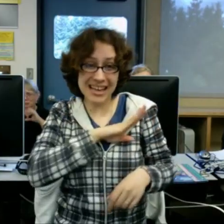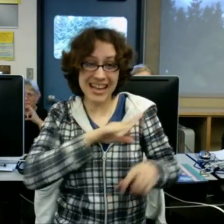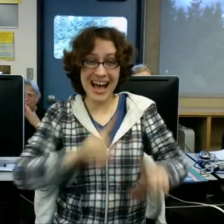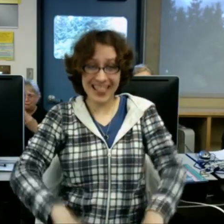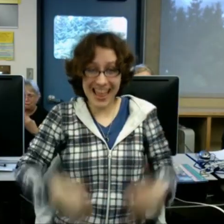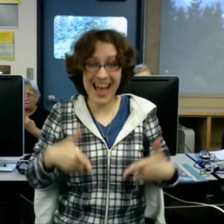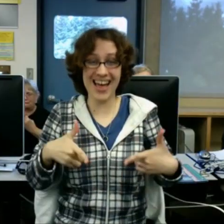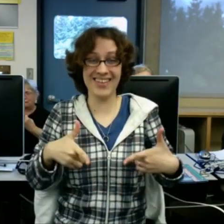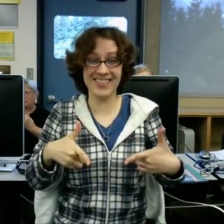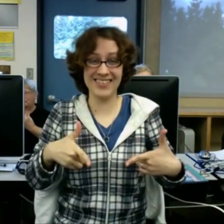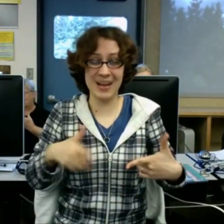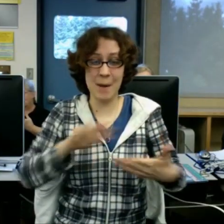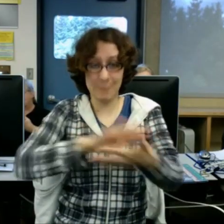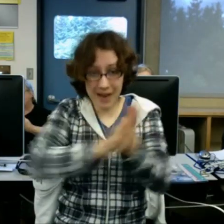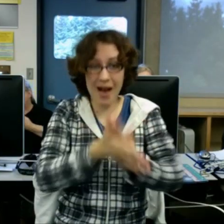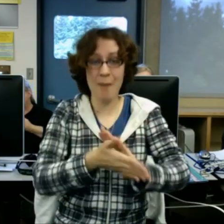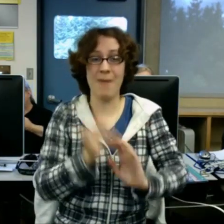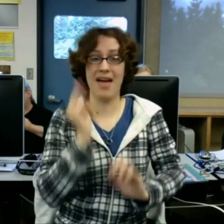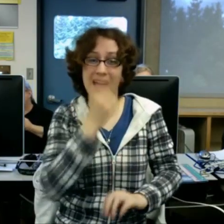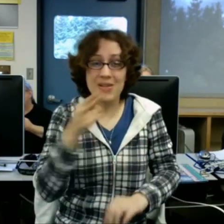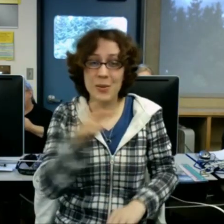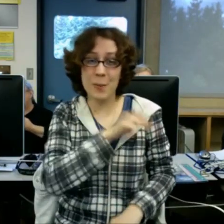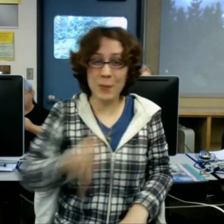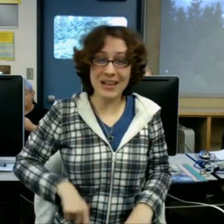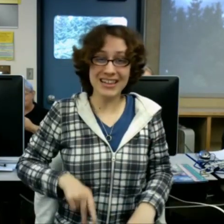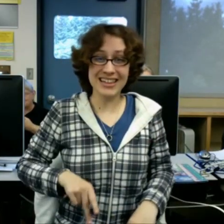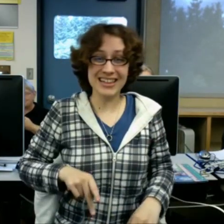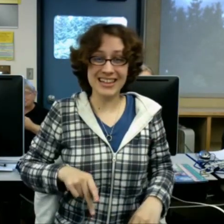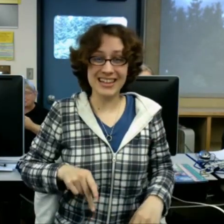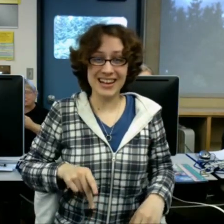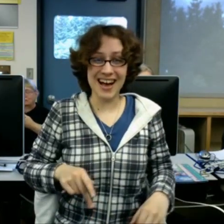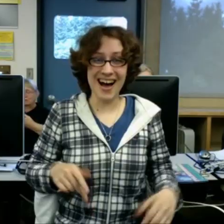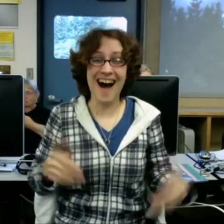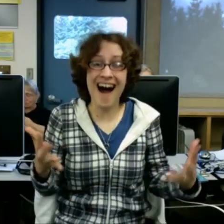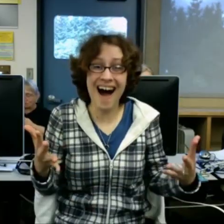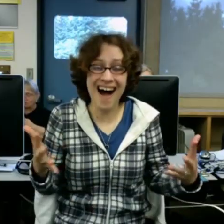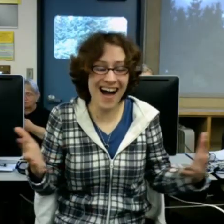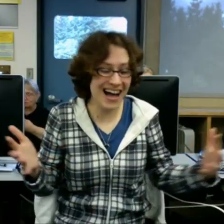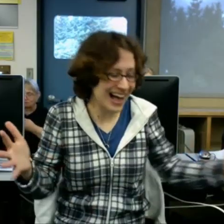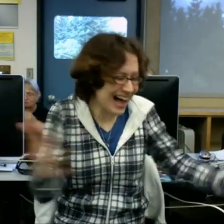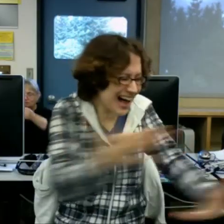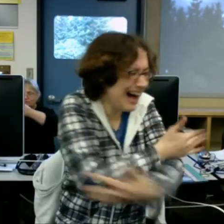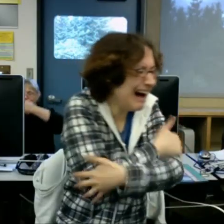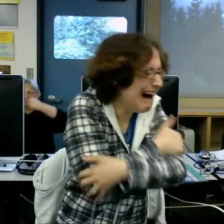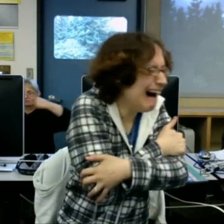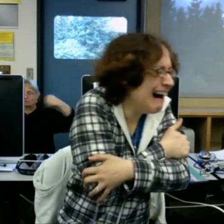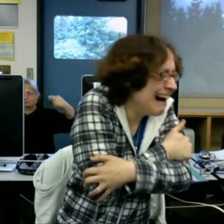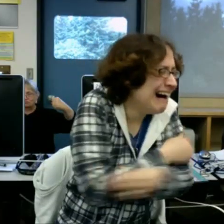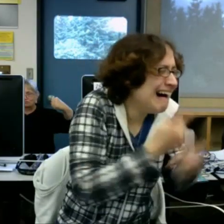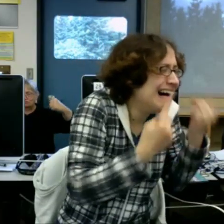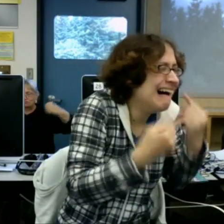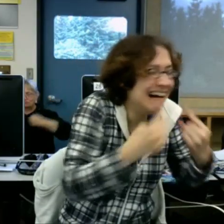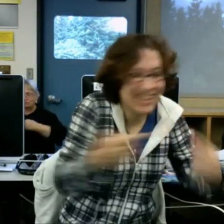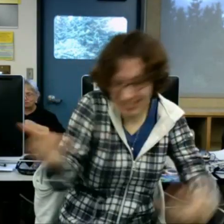was alive, and he became the handsome prince. Well, they hugged each other,